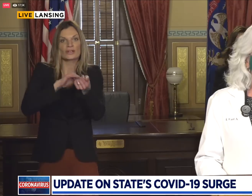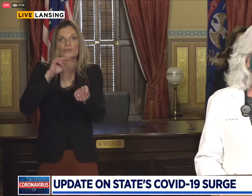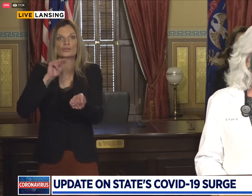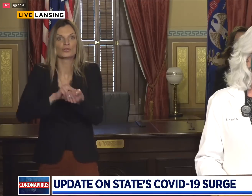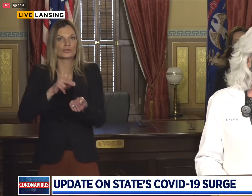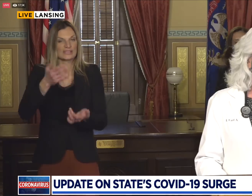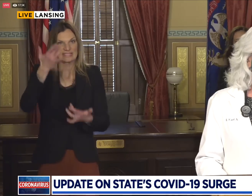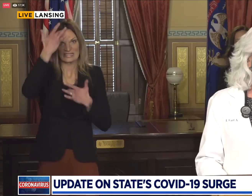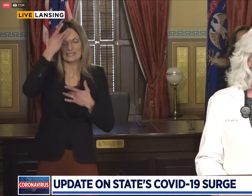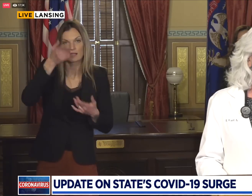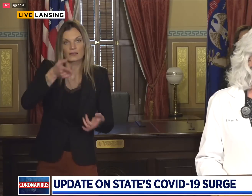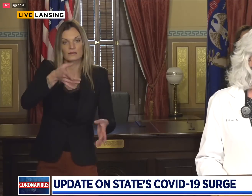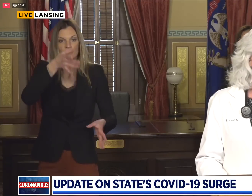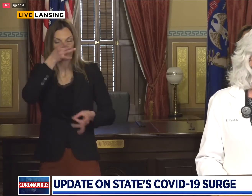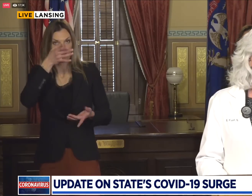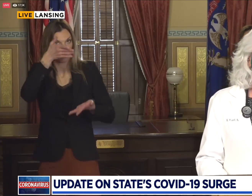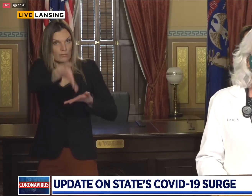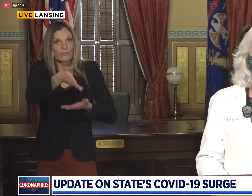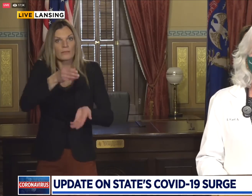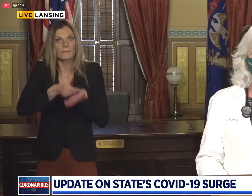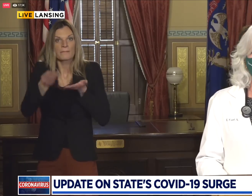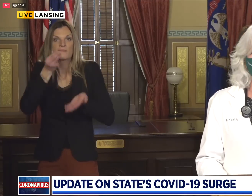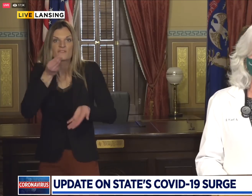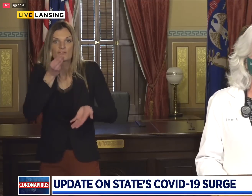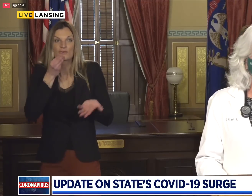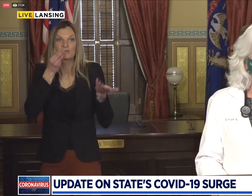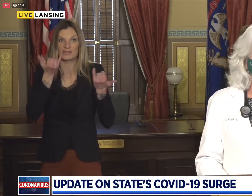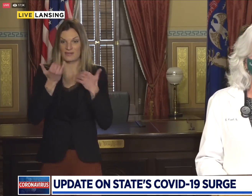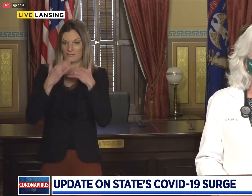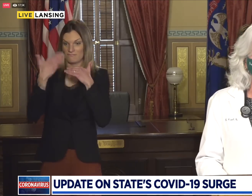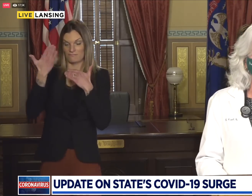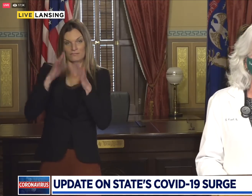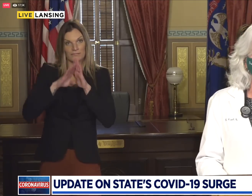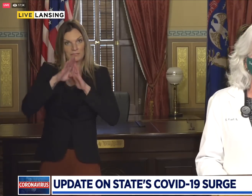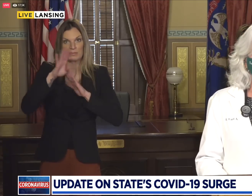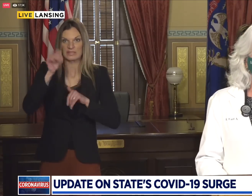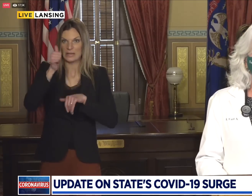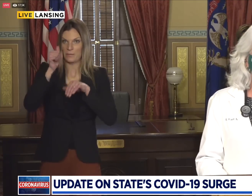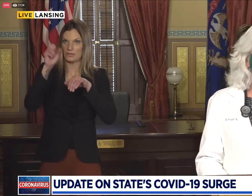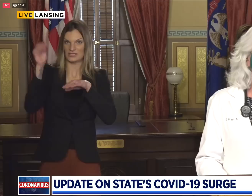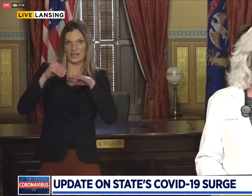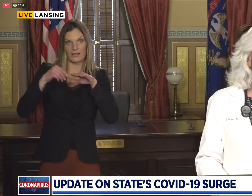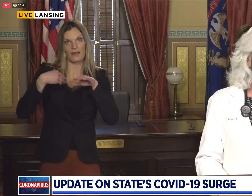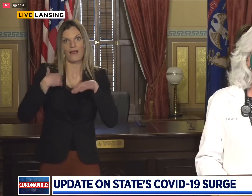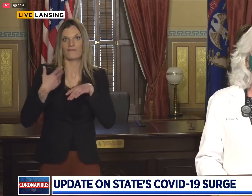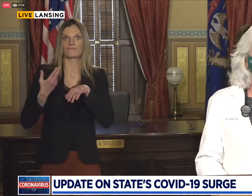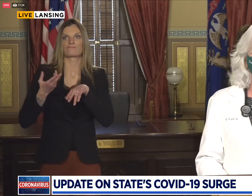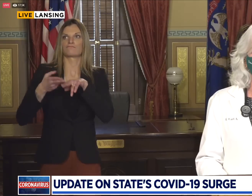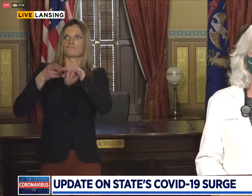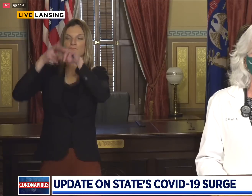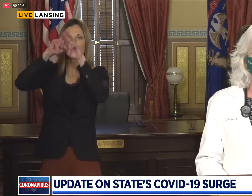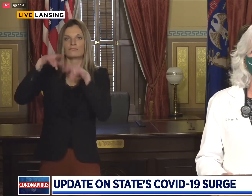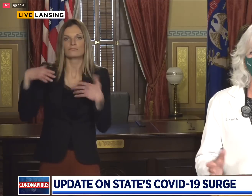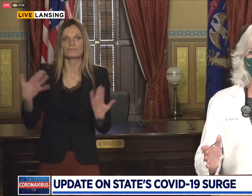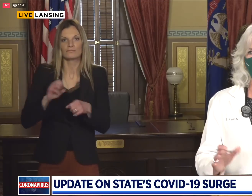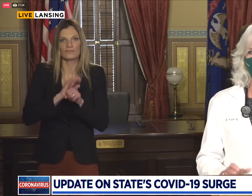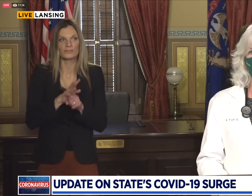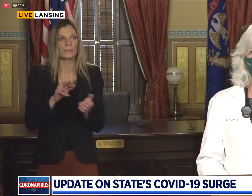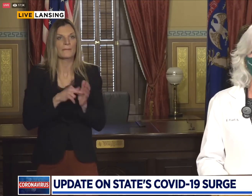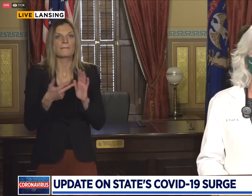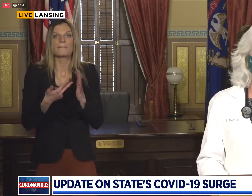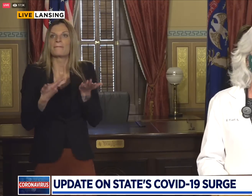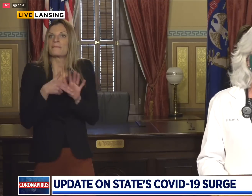With positivity rates going to 10% or higher in some communities, we just can't go to the shelf and pull off more